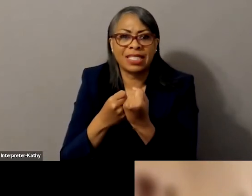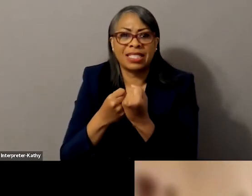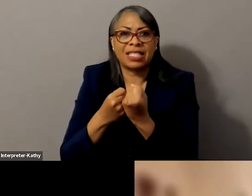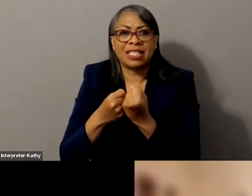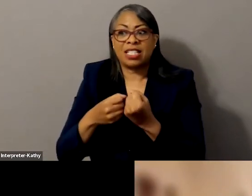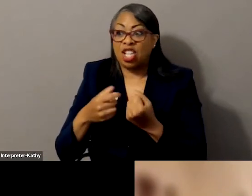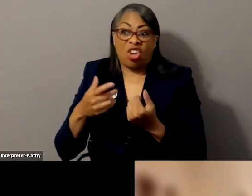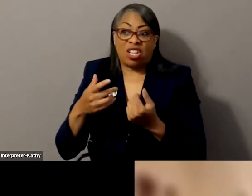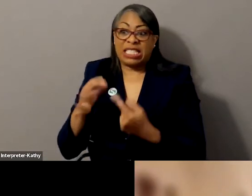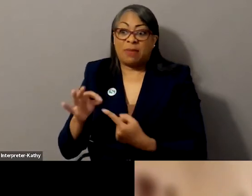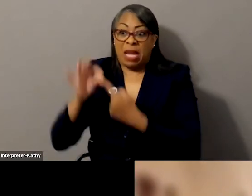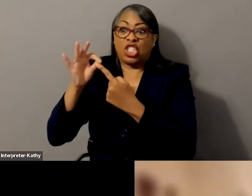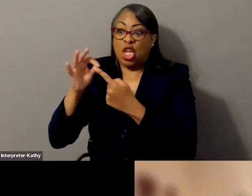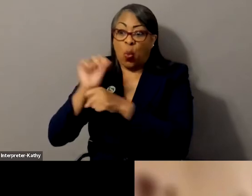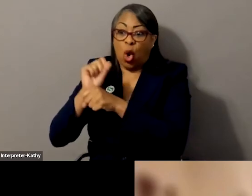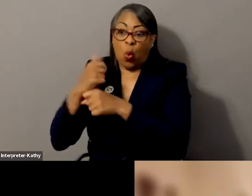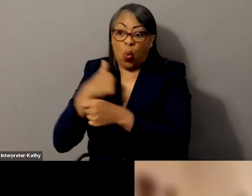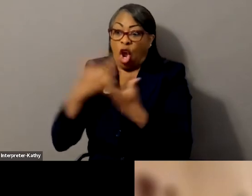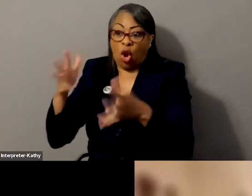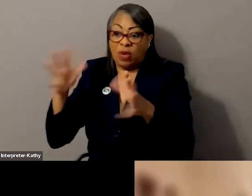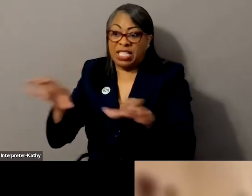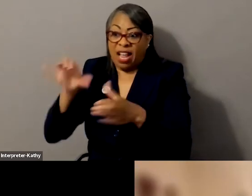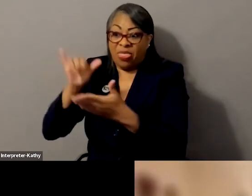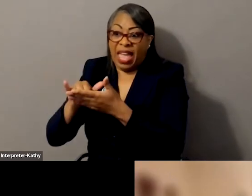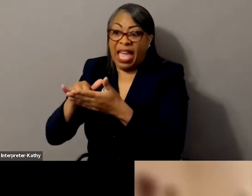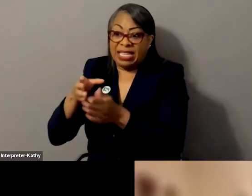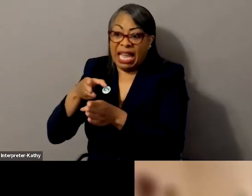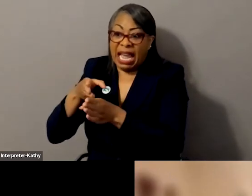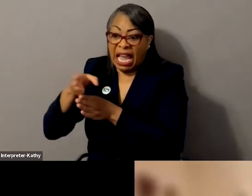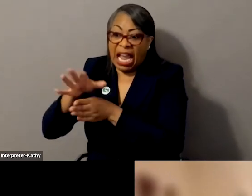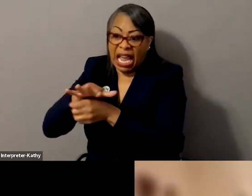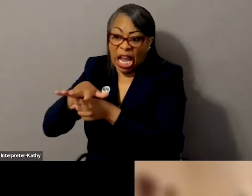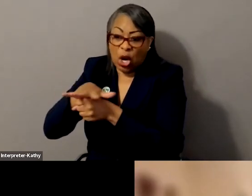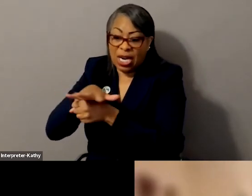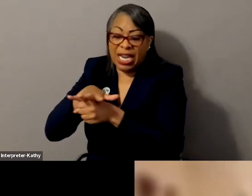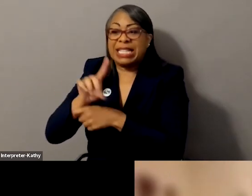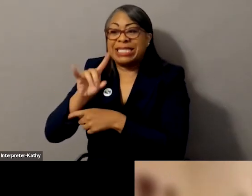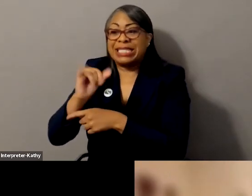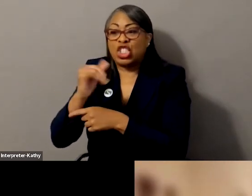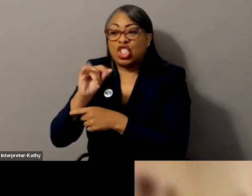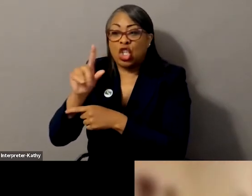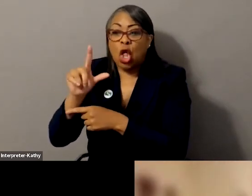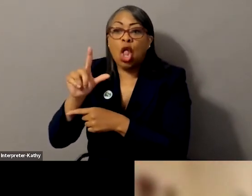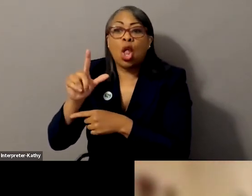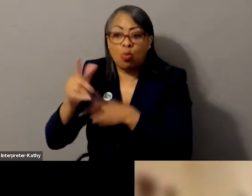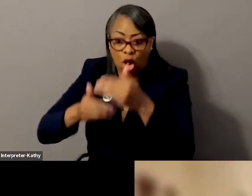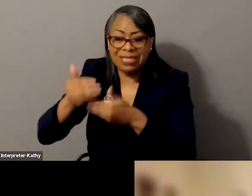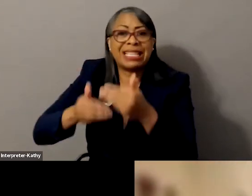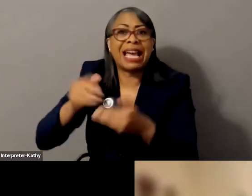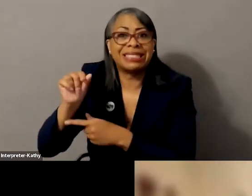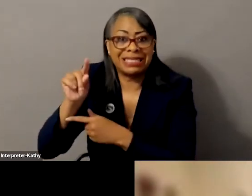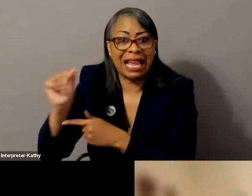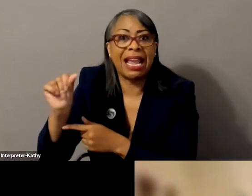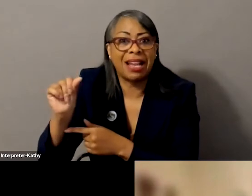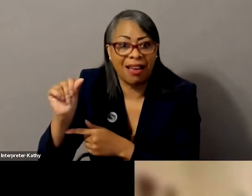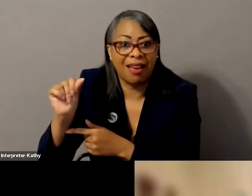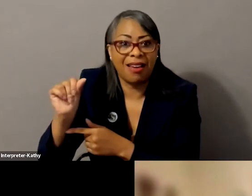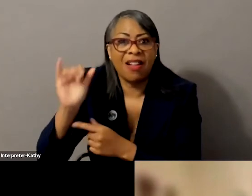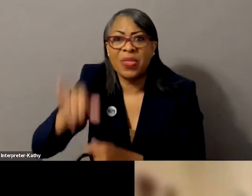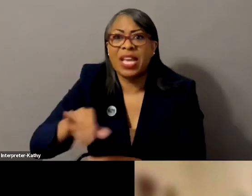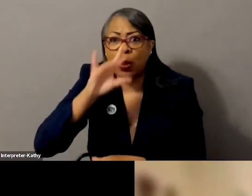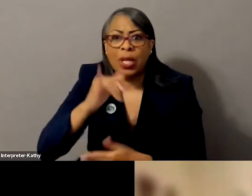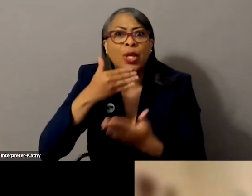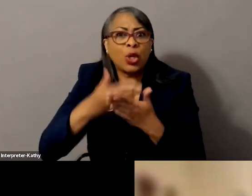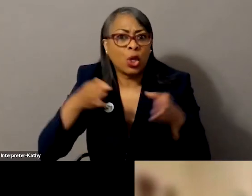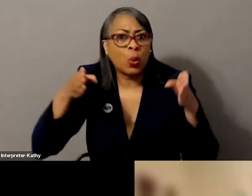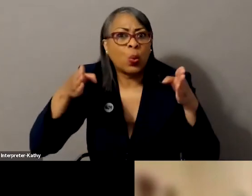done in this area. And I think the example of the digital process data out of NAEP would be a really good way